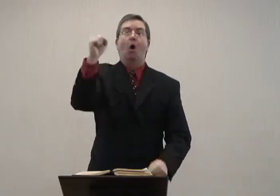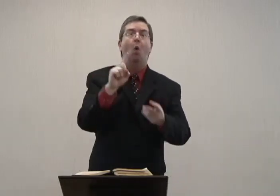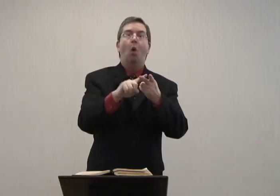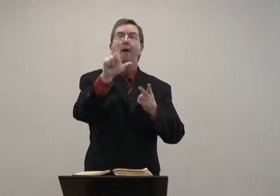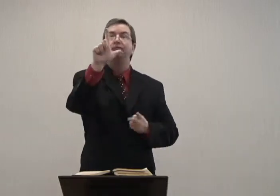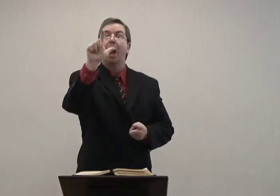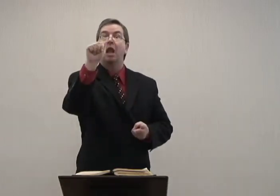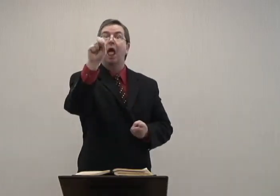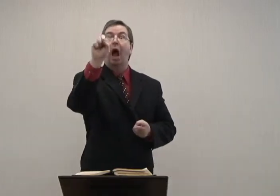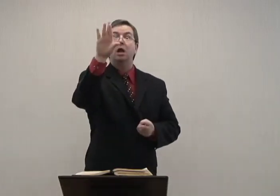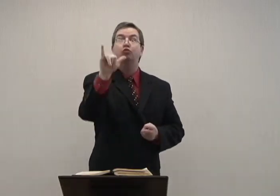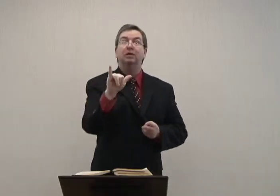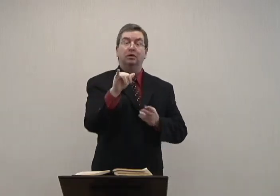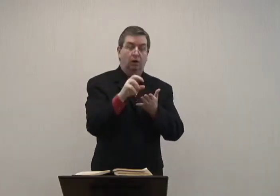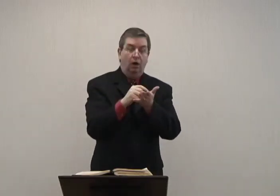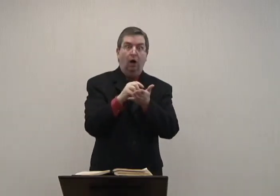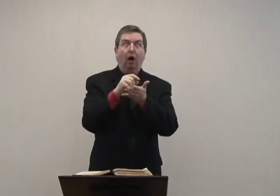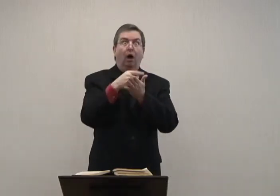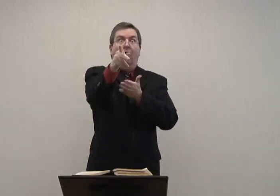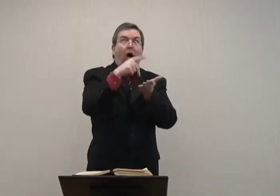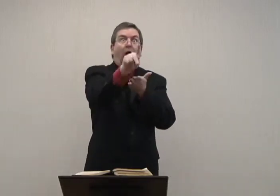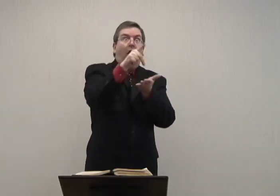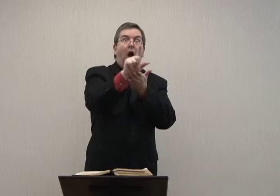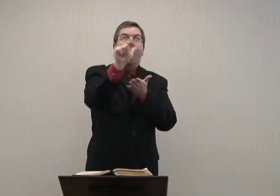like slots or the lottery.